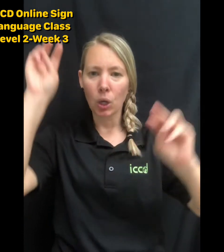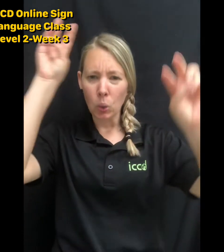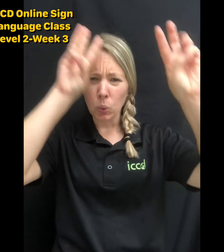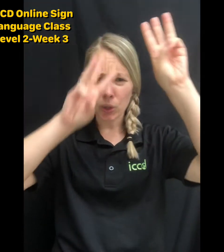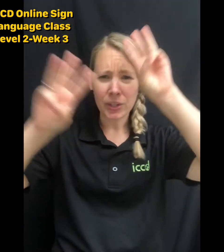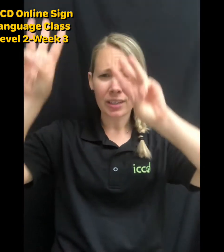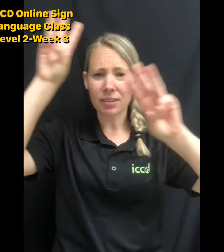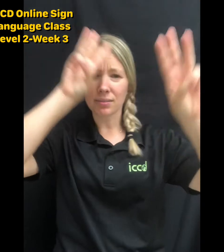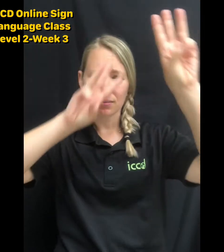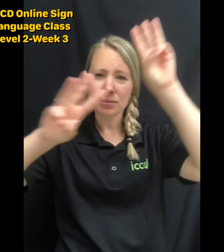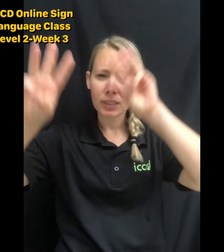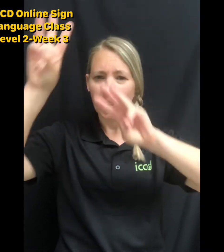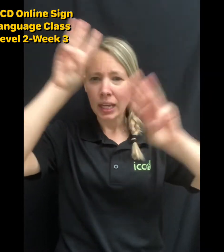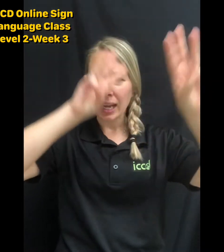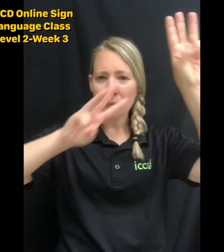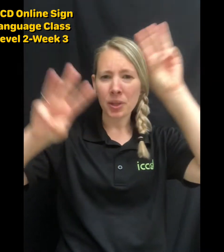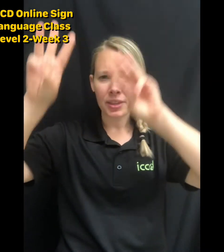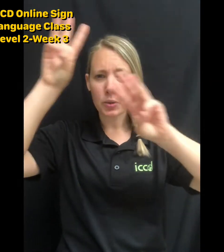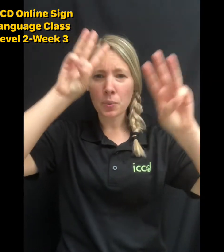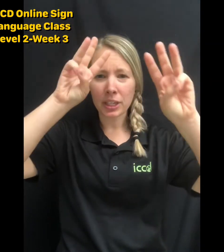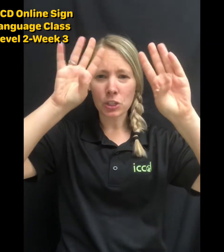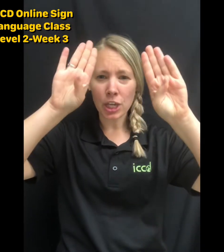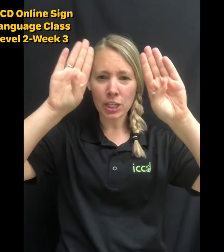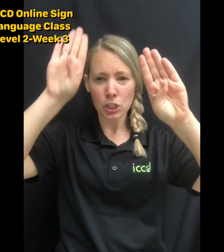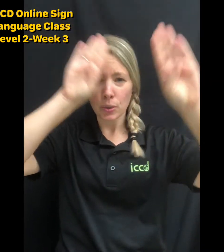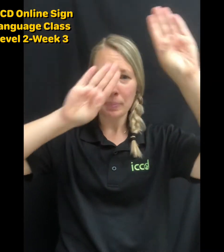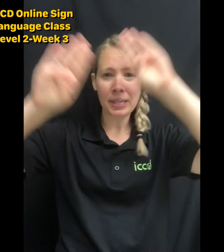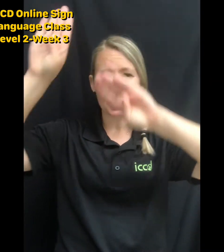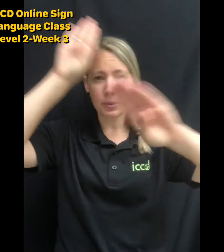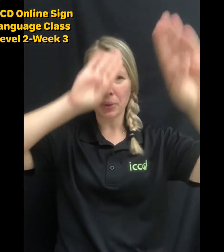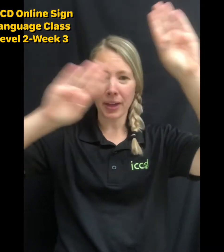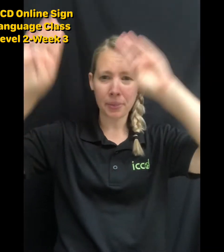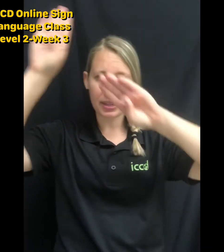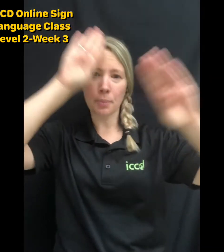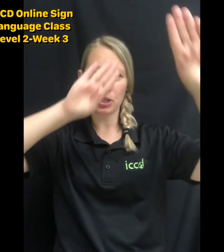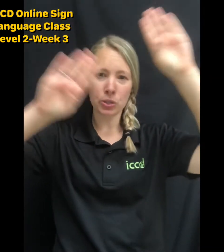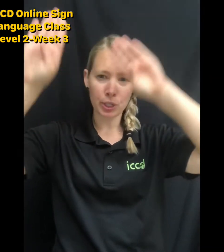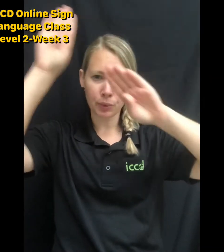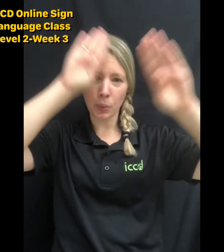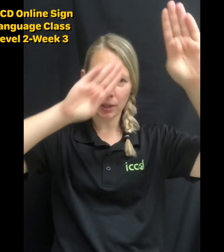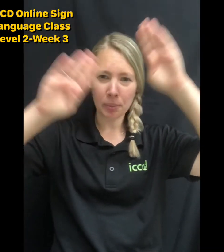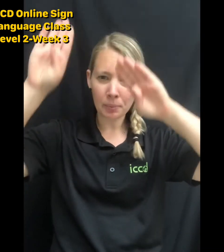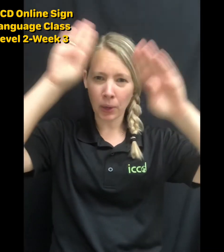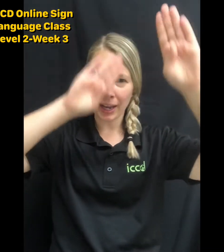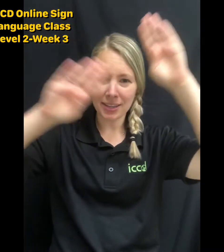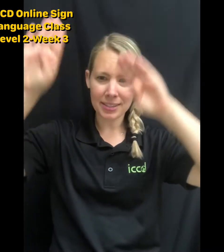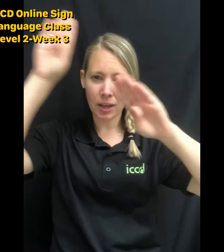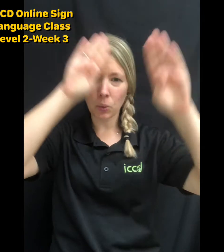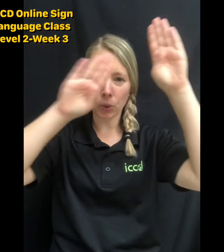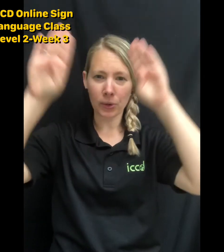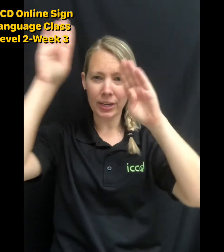Worried. And with this one we can change it to a B without the W's if we want to be more ASL. Worried.